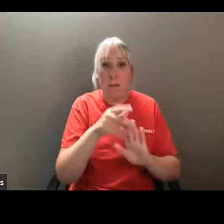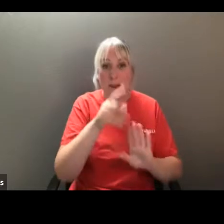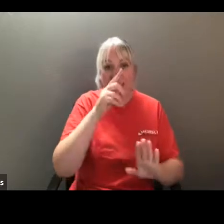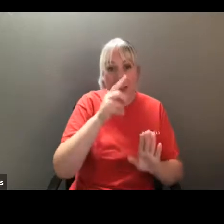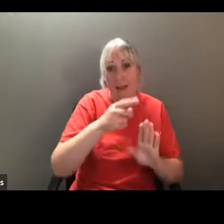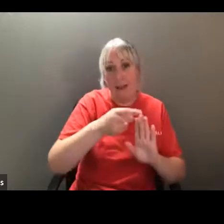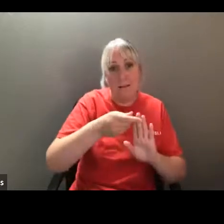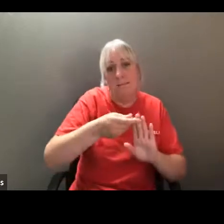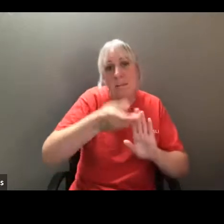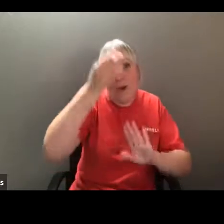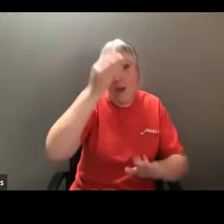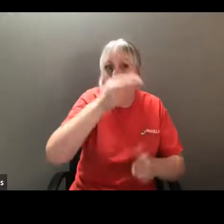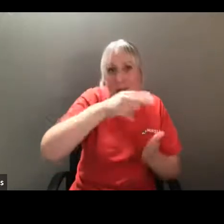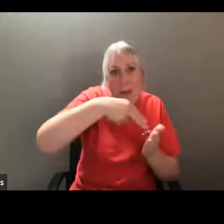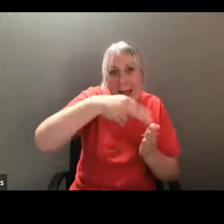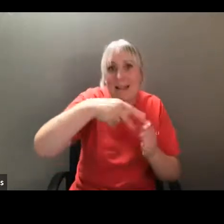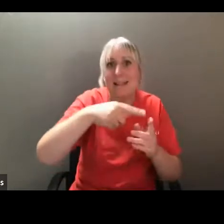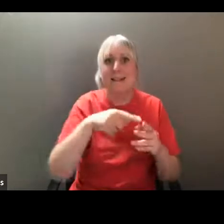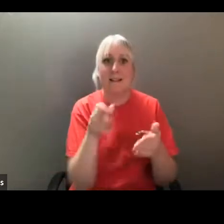for instance.